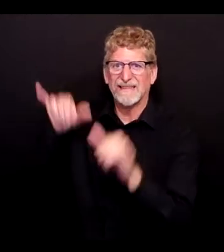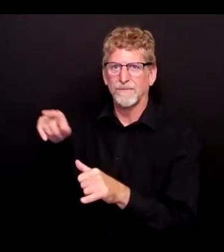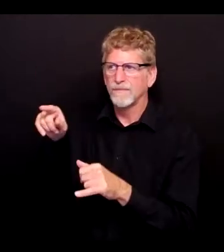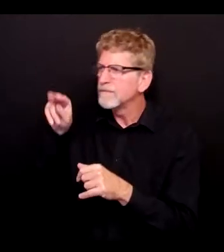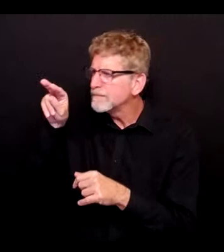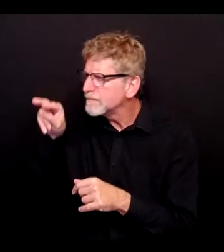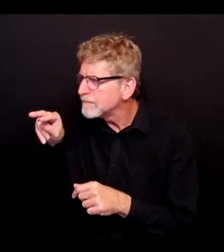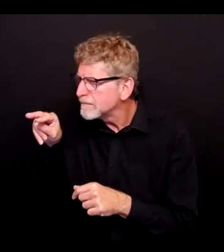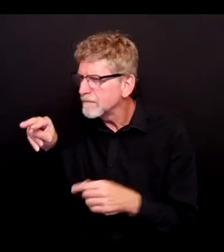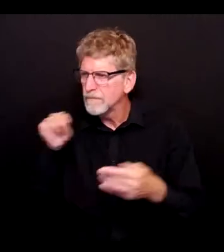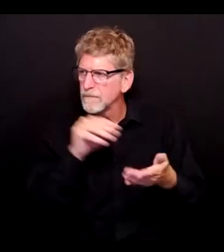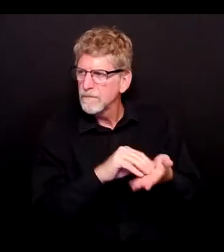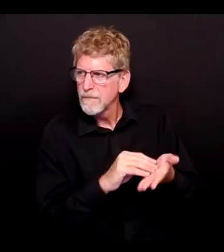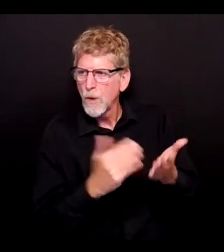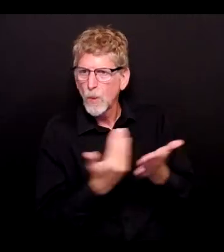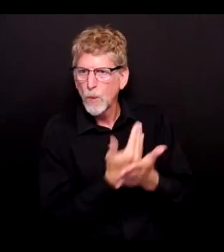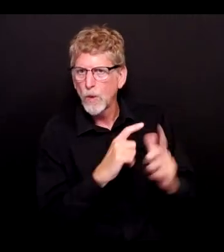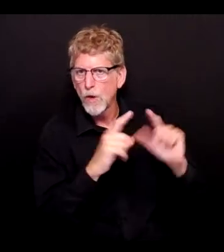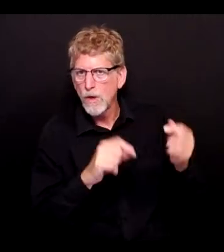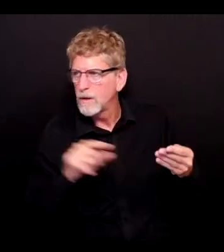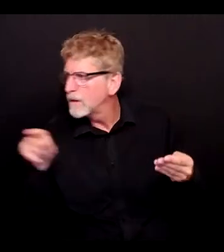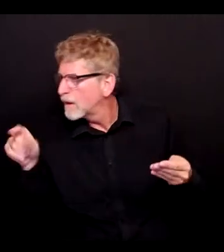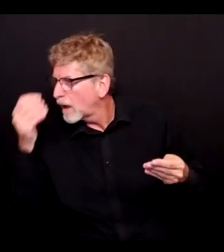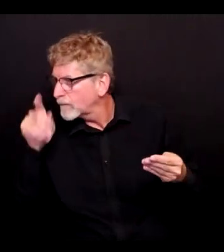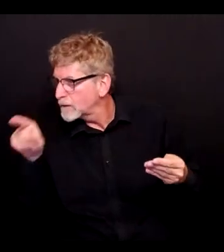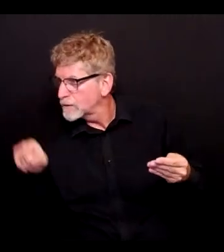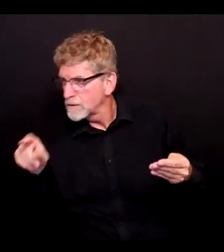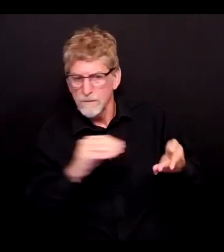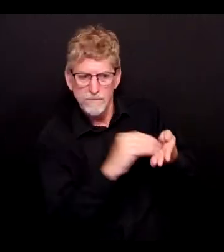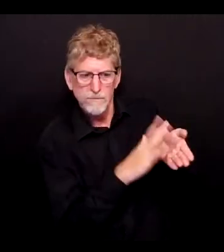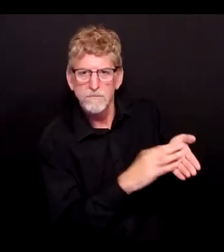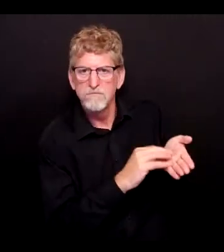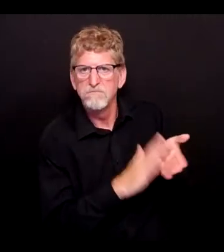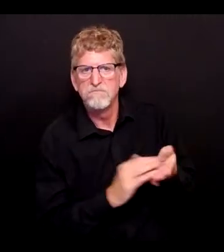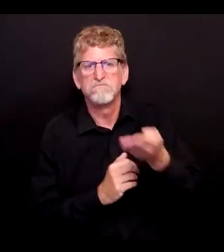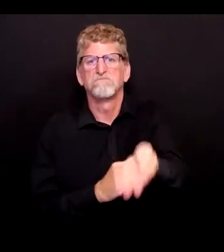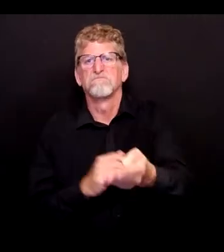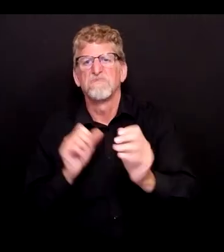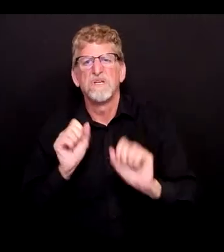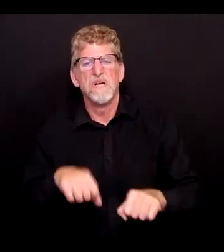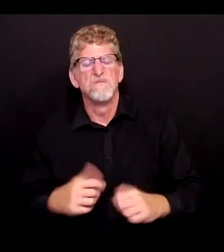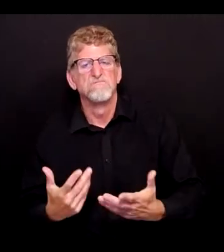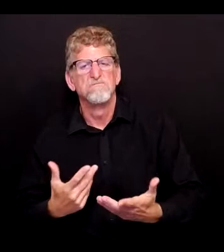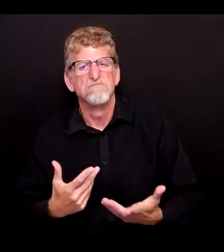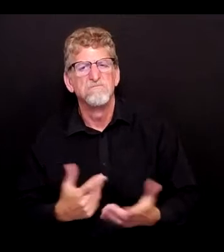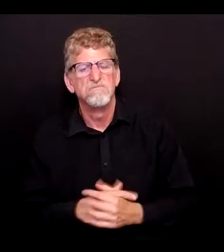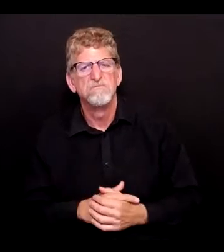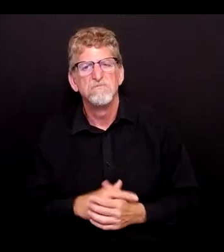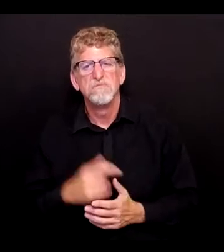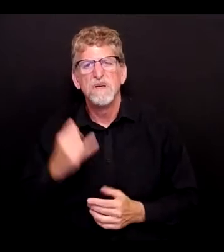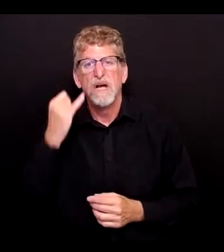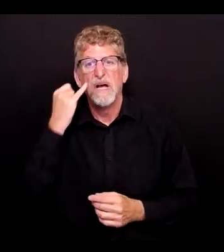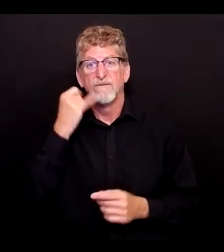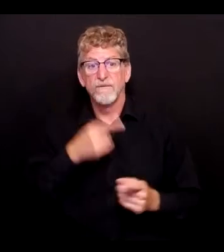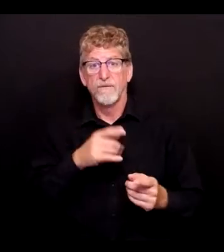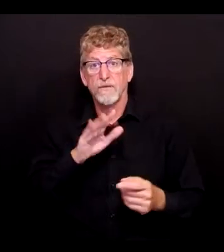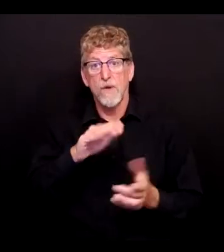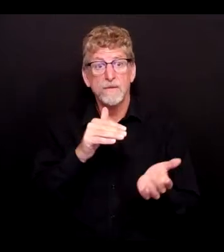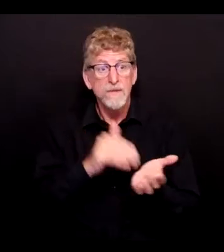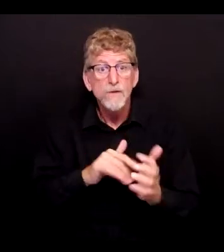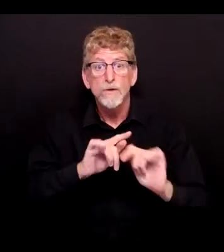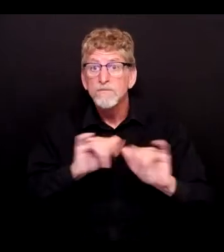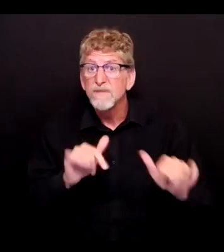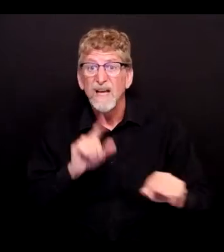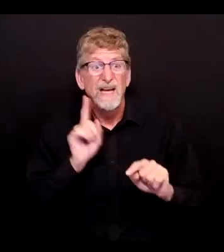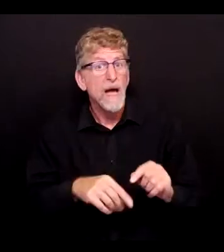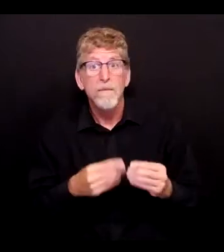be, I think that a person can contact us and we can also get them the information if they need to